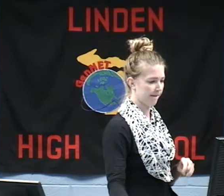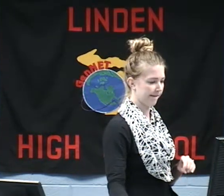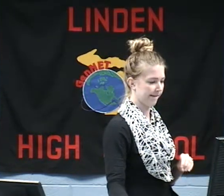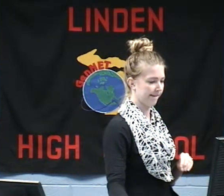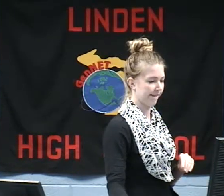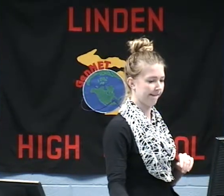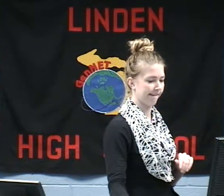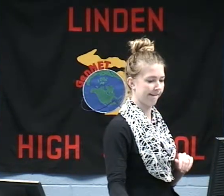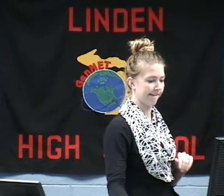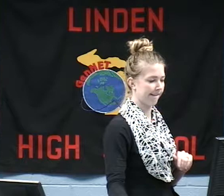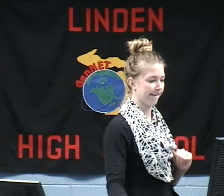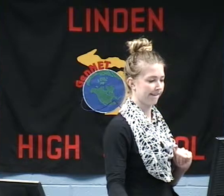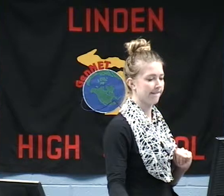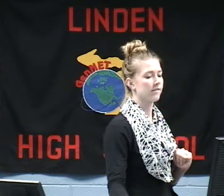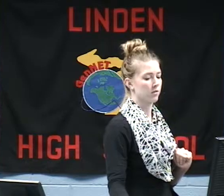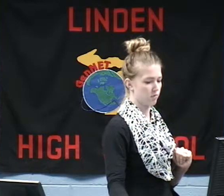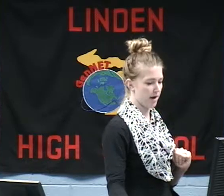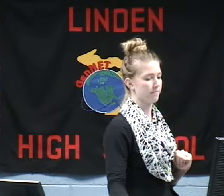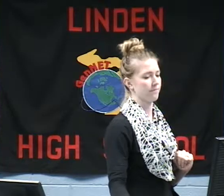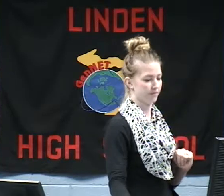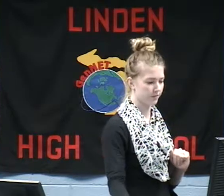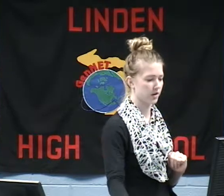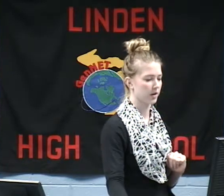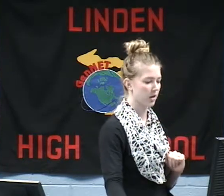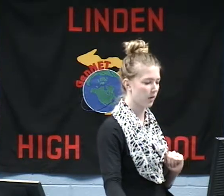Yeah, Helen was being jealous because she was Right. Good.